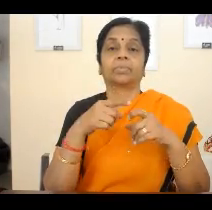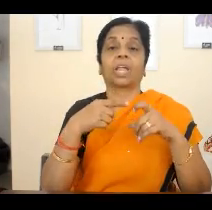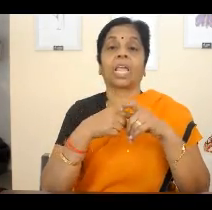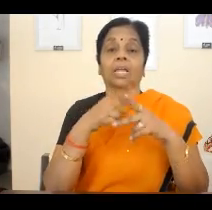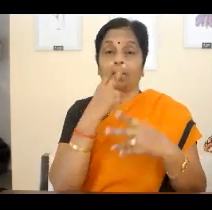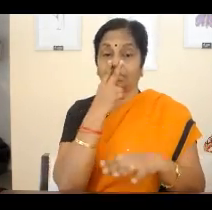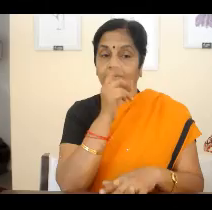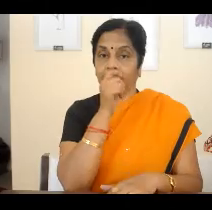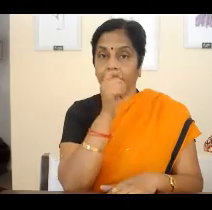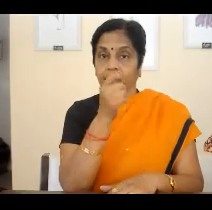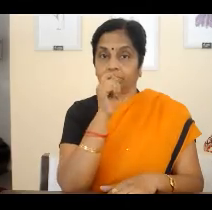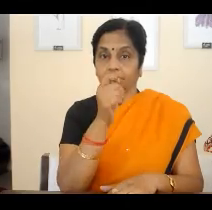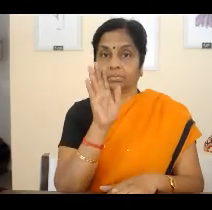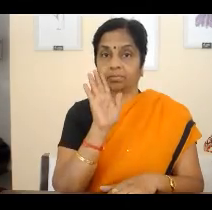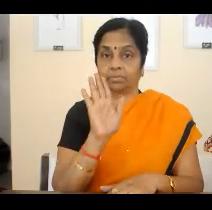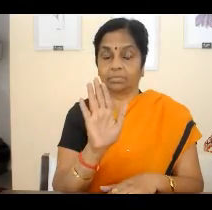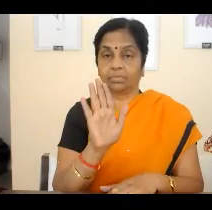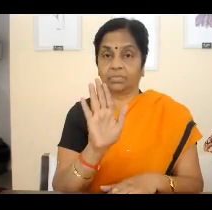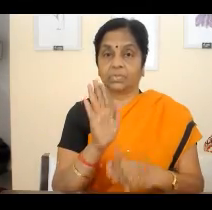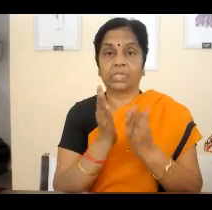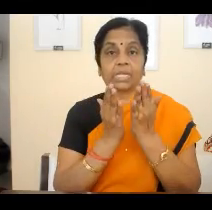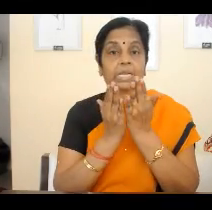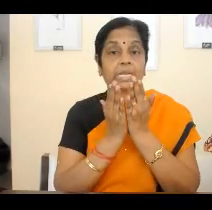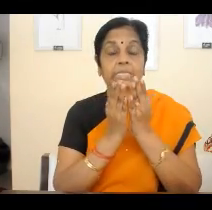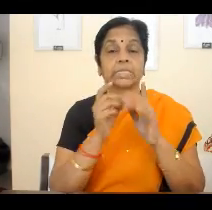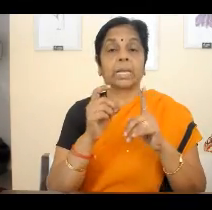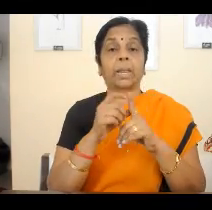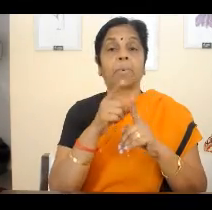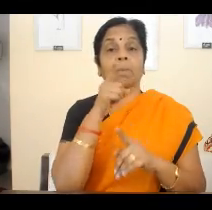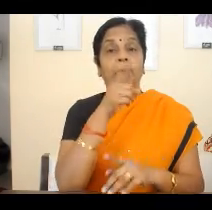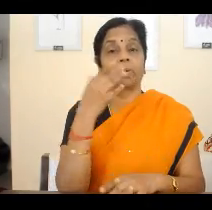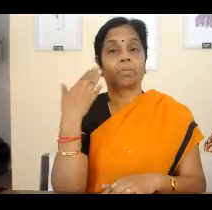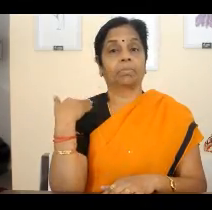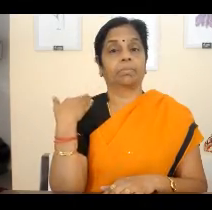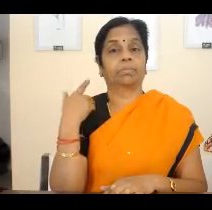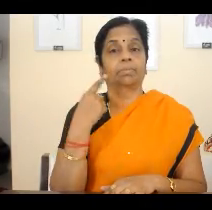monitored by the education department.